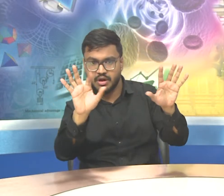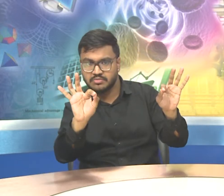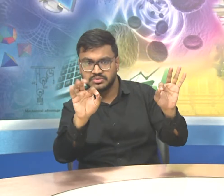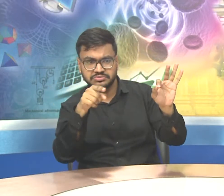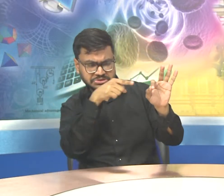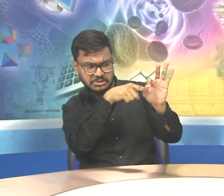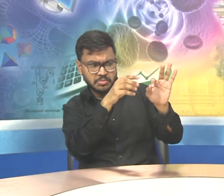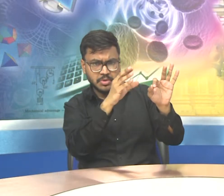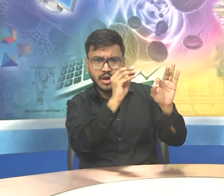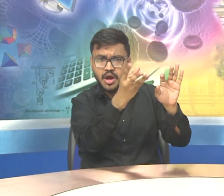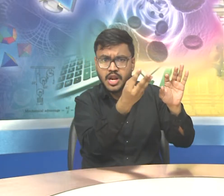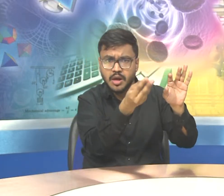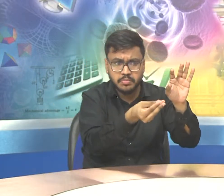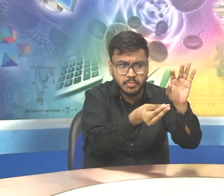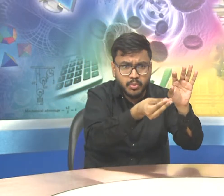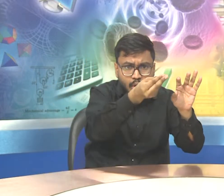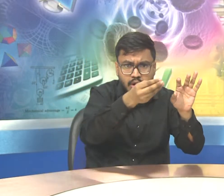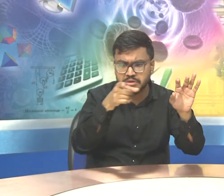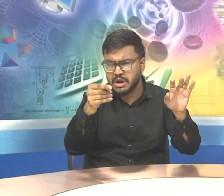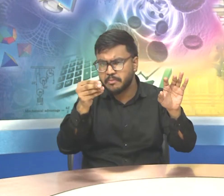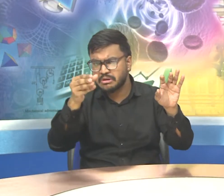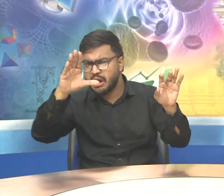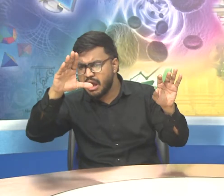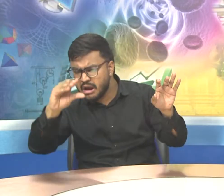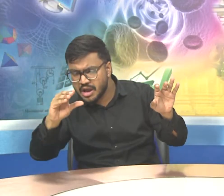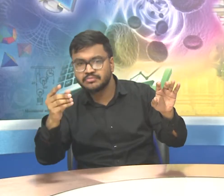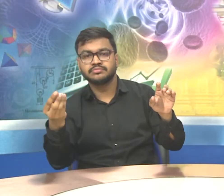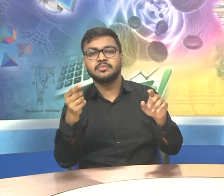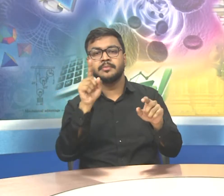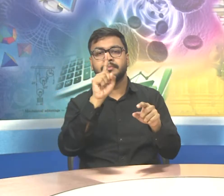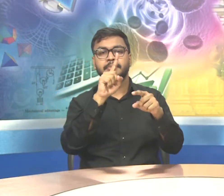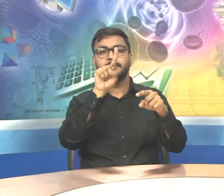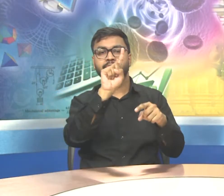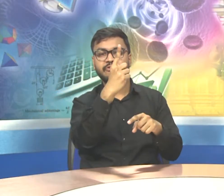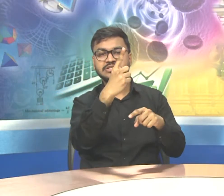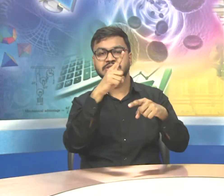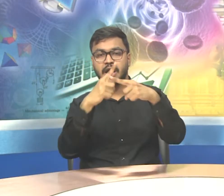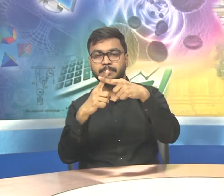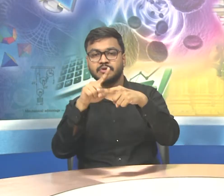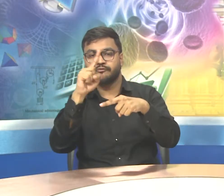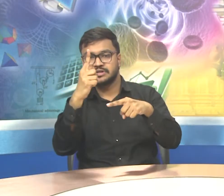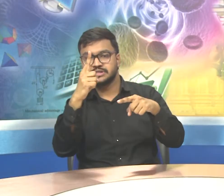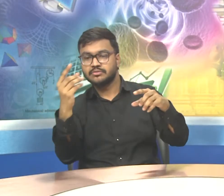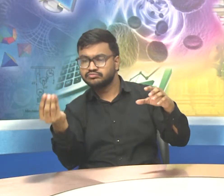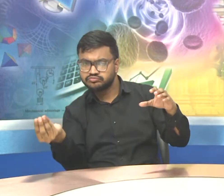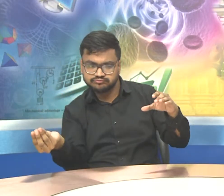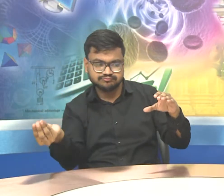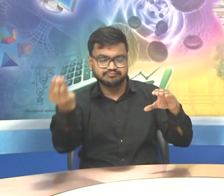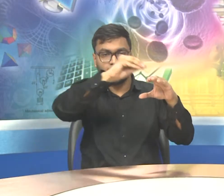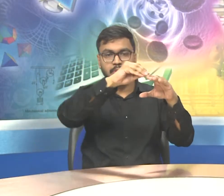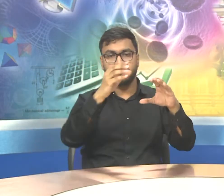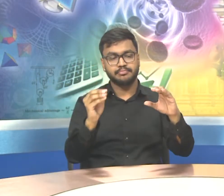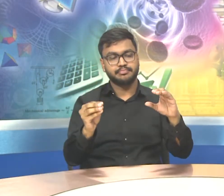so the division by 1 plus 1 is added more to the quotient to make it more